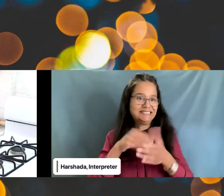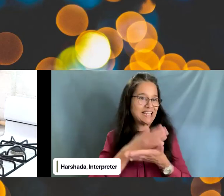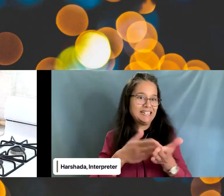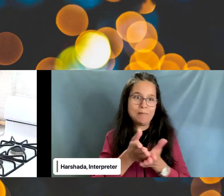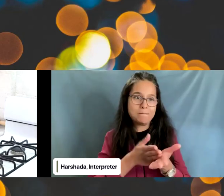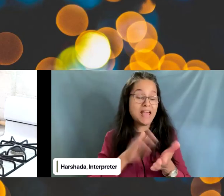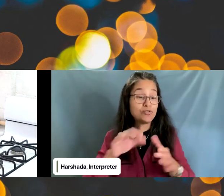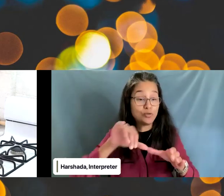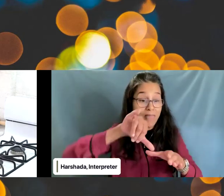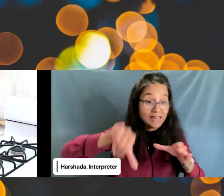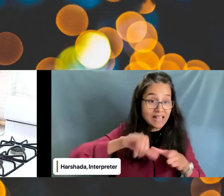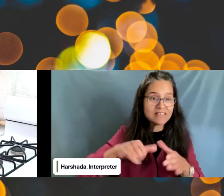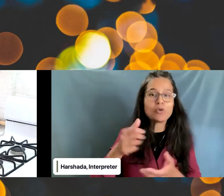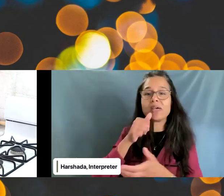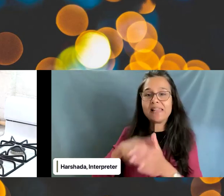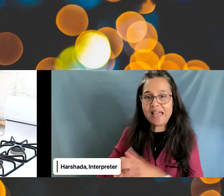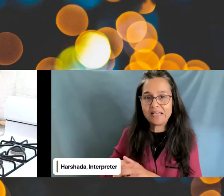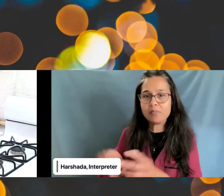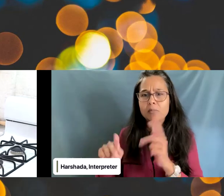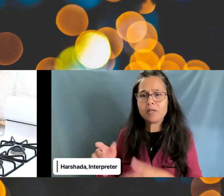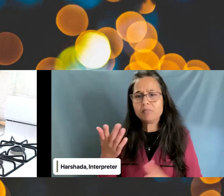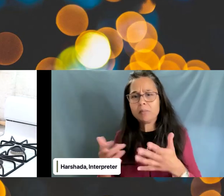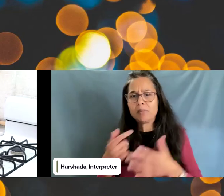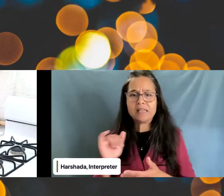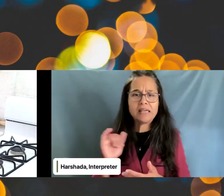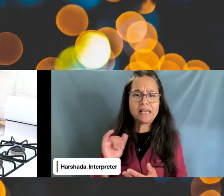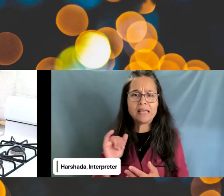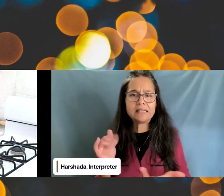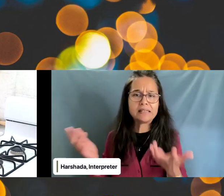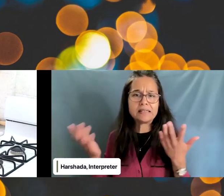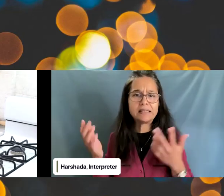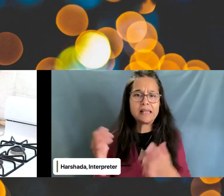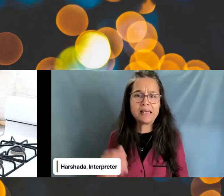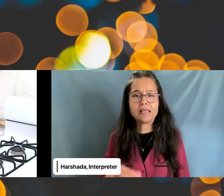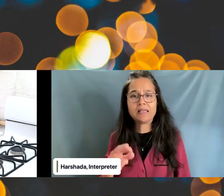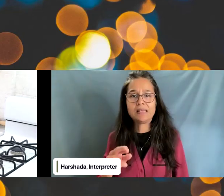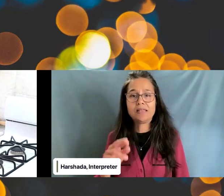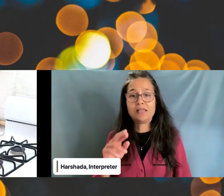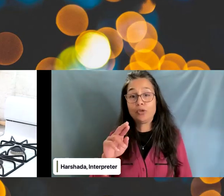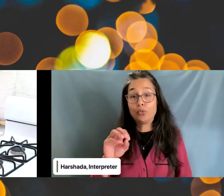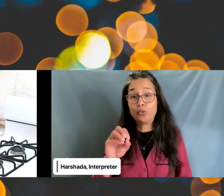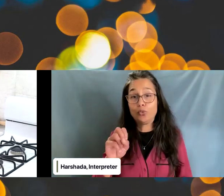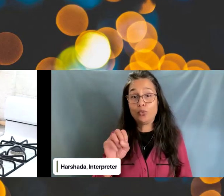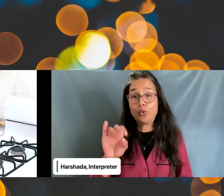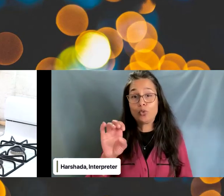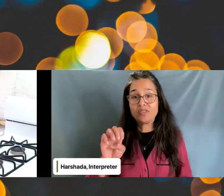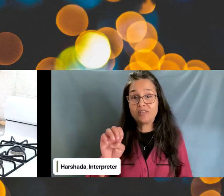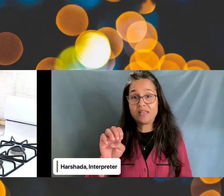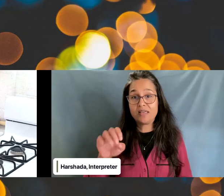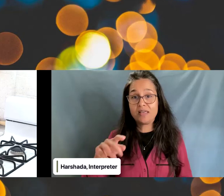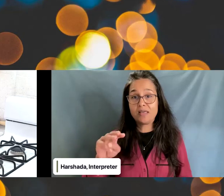might say, it's Peche Melba. And they'll be like, what? It's a Rosy Maple Moth. Okay, that sounds disgusting. No,